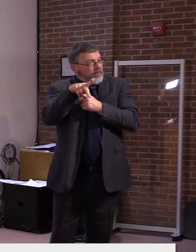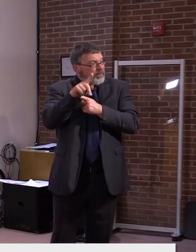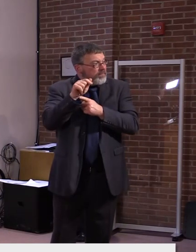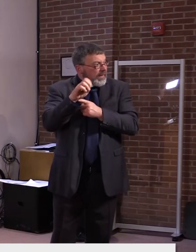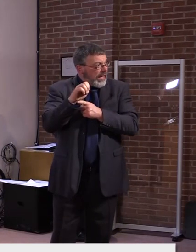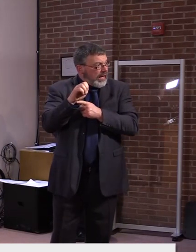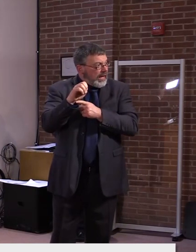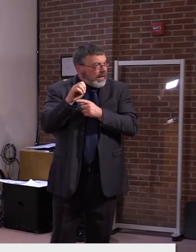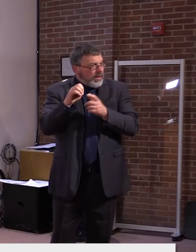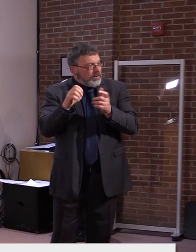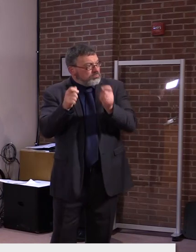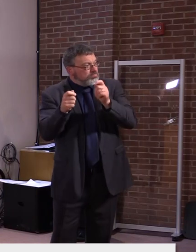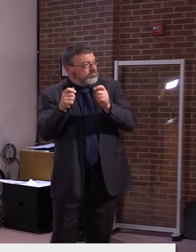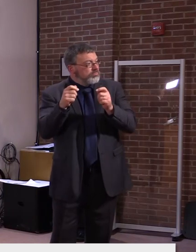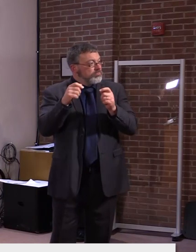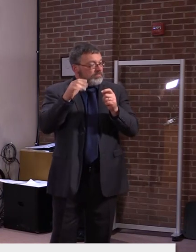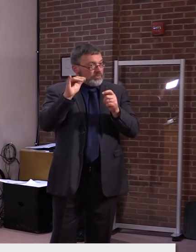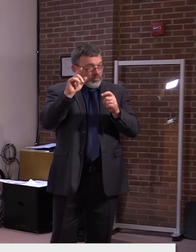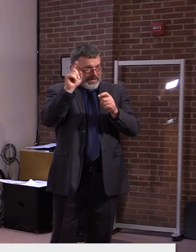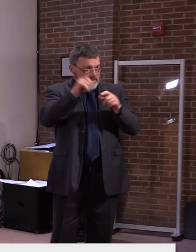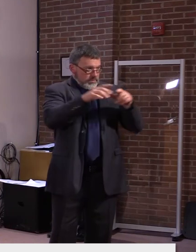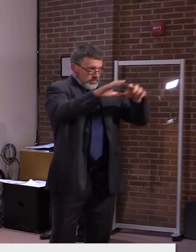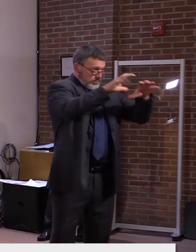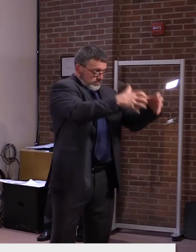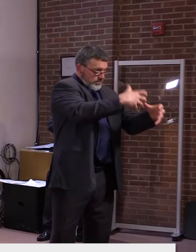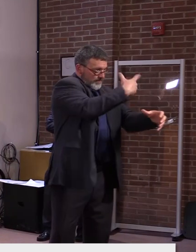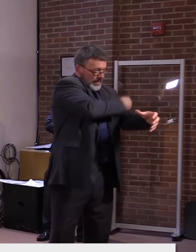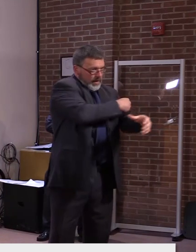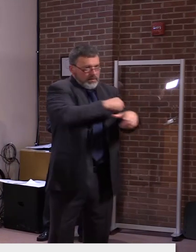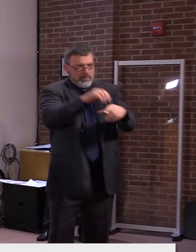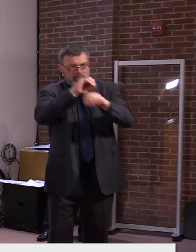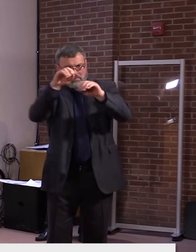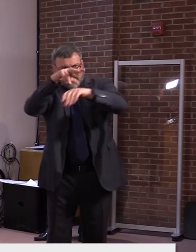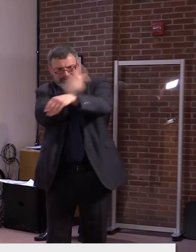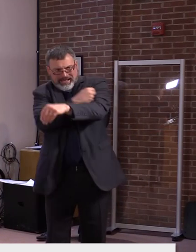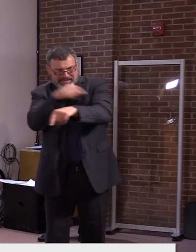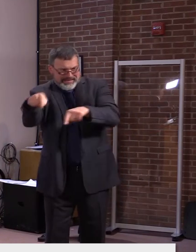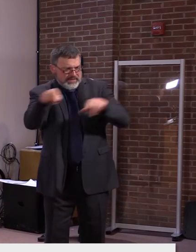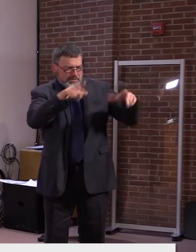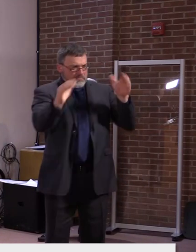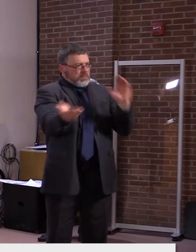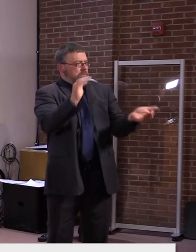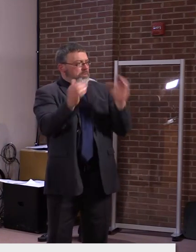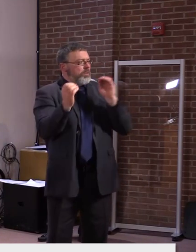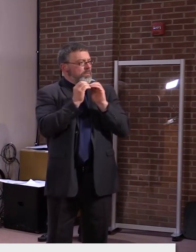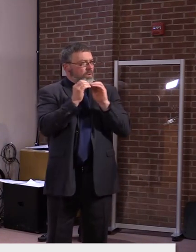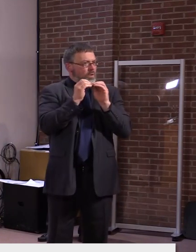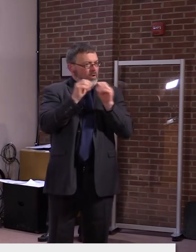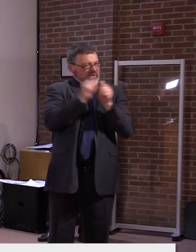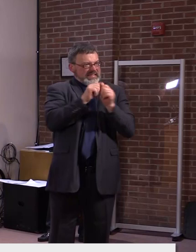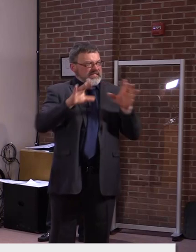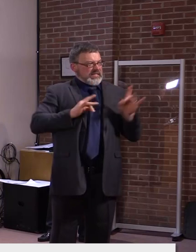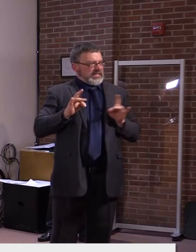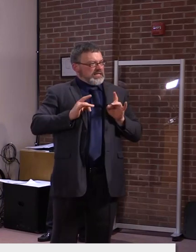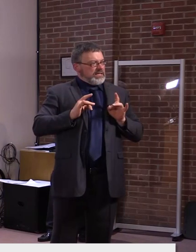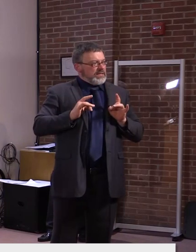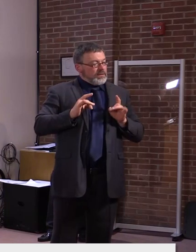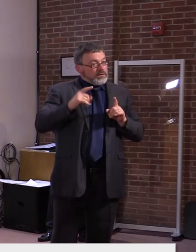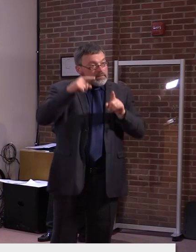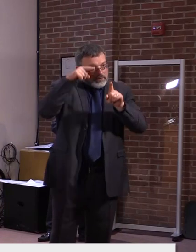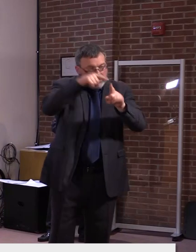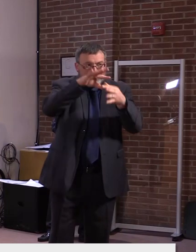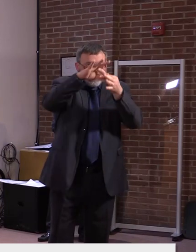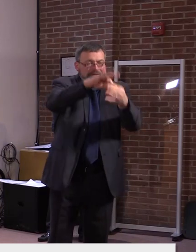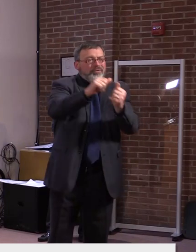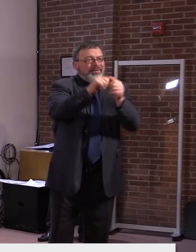vaccinated versus unvaccinated breakdowns are as far as percentage of cases goes during the Delta wave? Commissioner